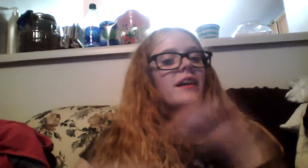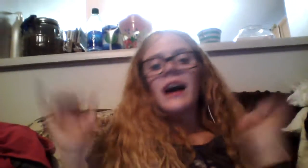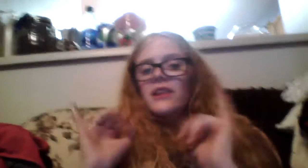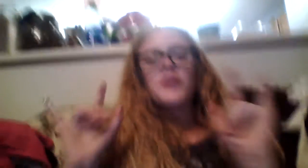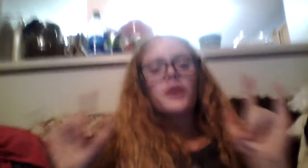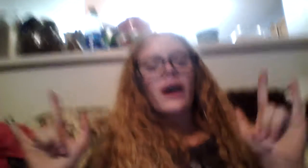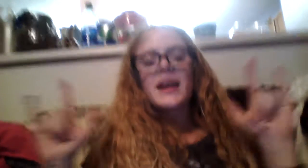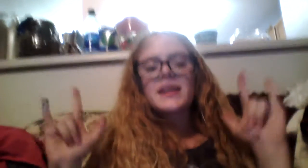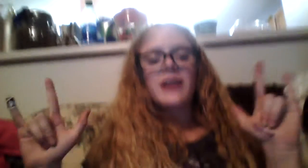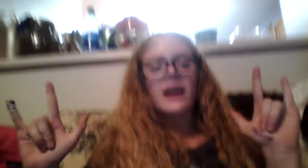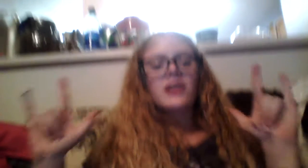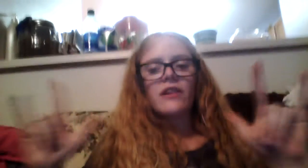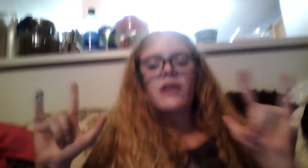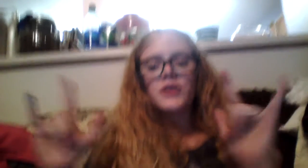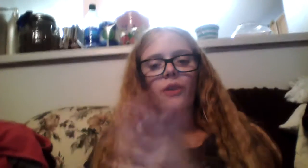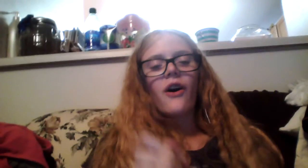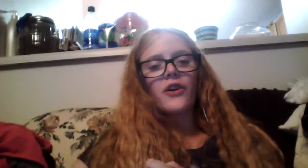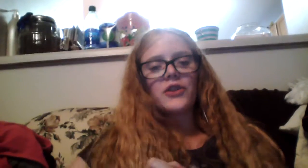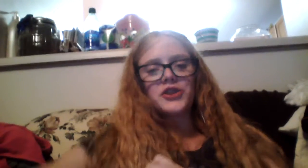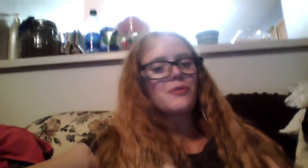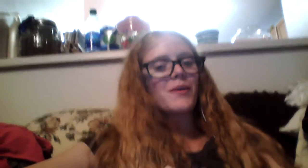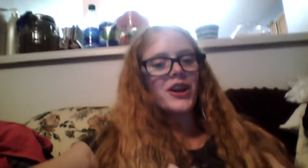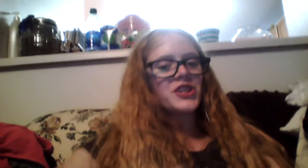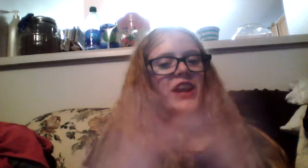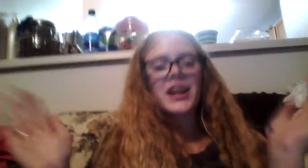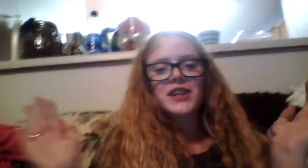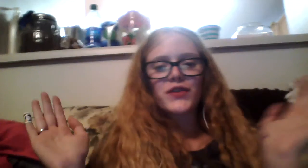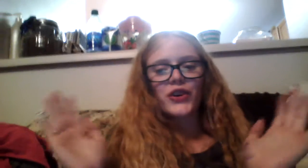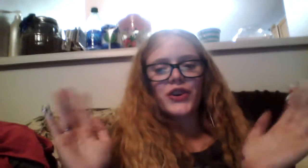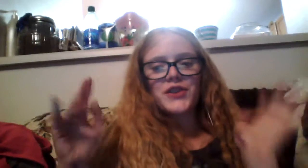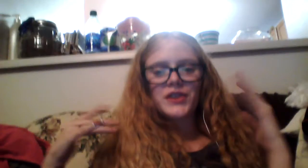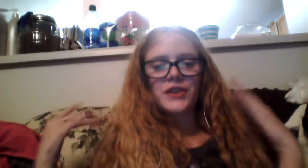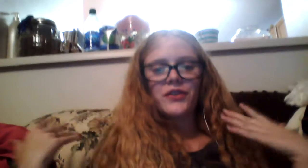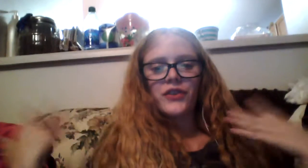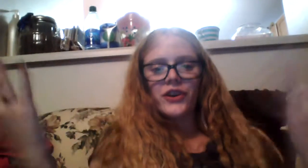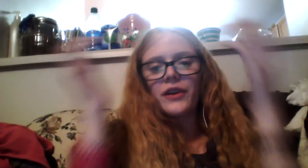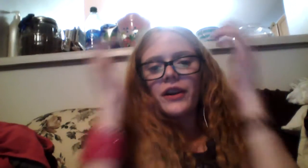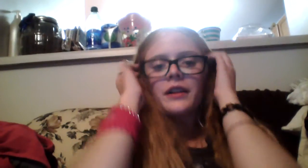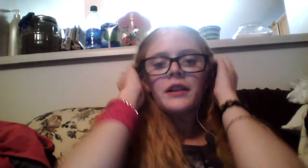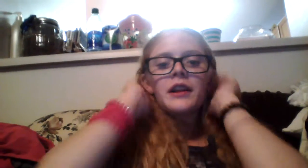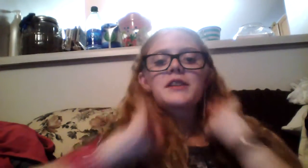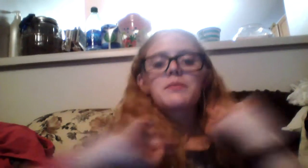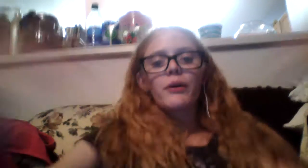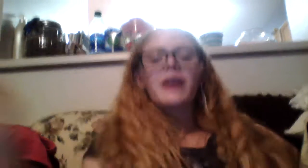So I love you guys. I love you all so much. Thanks for supporting me.